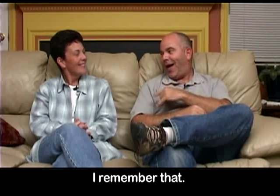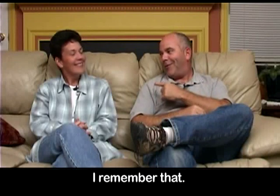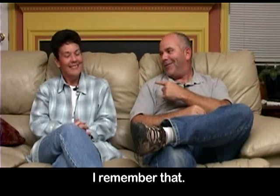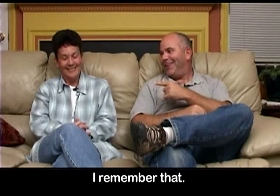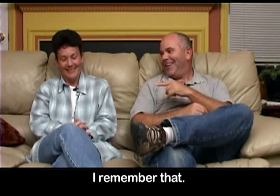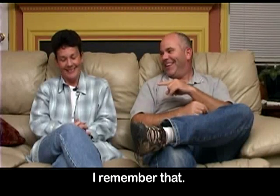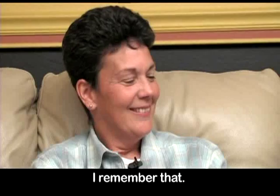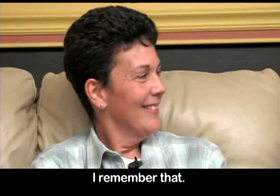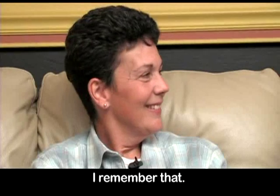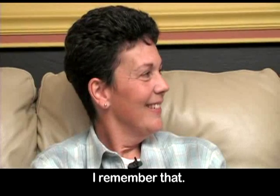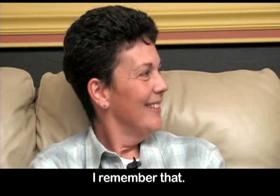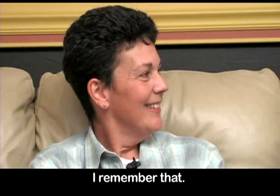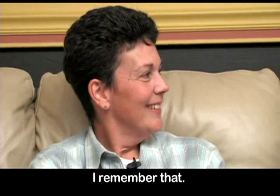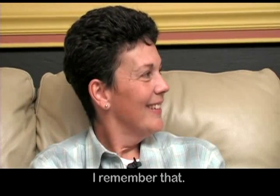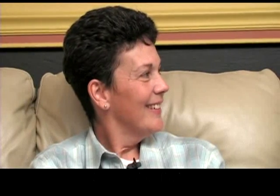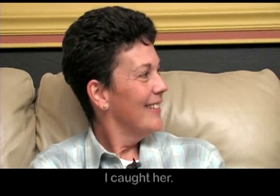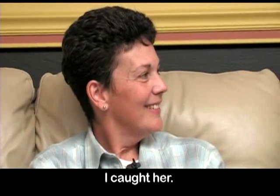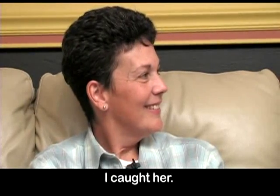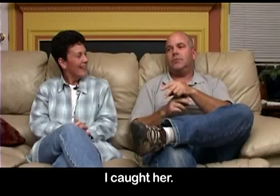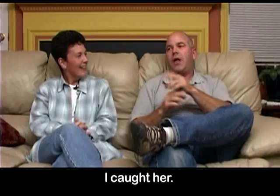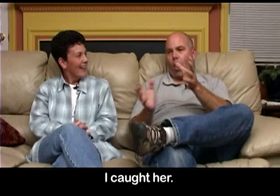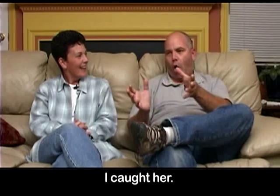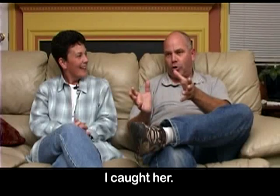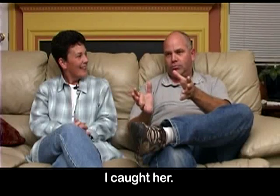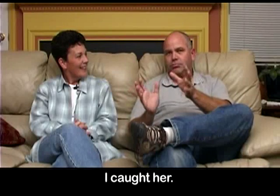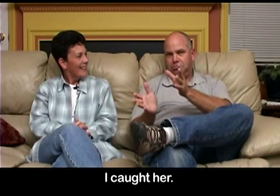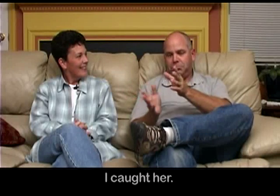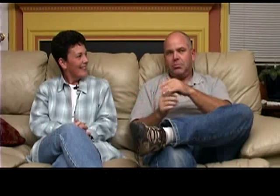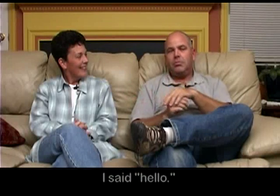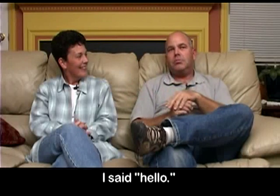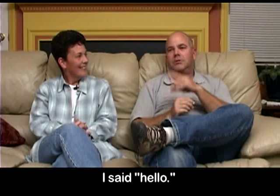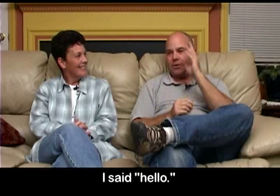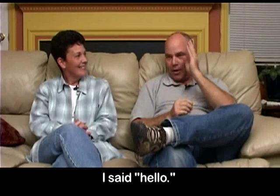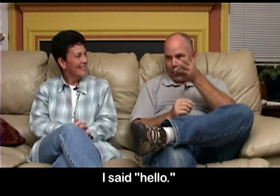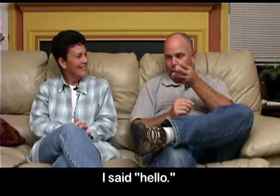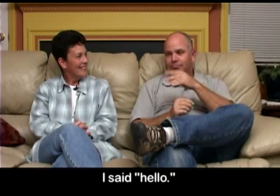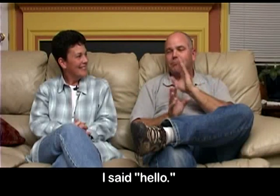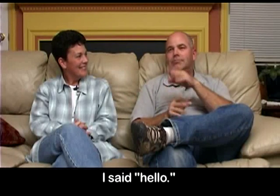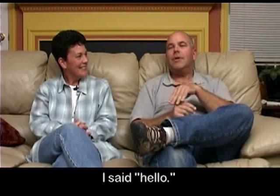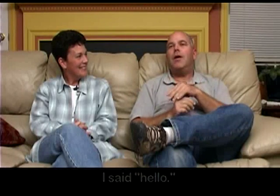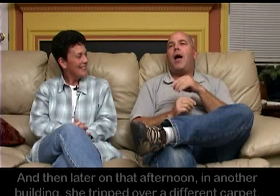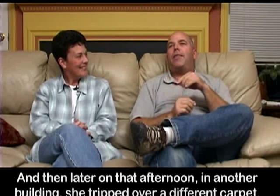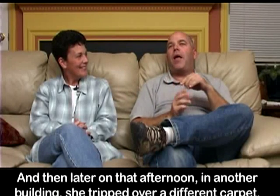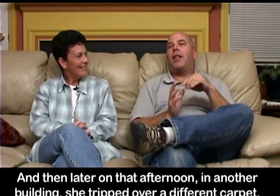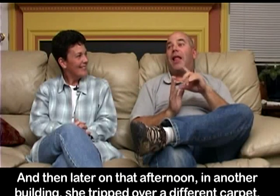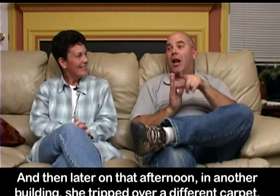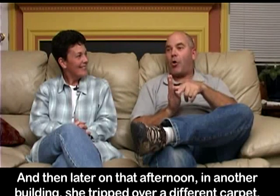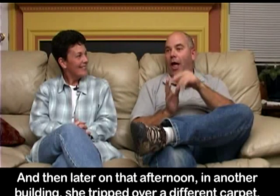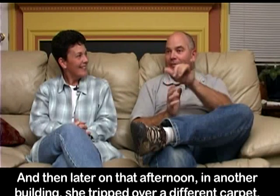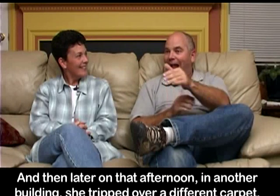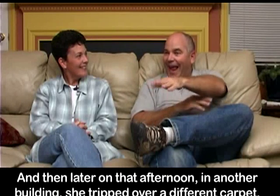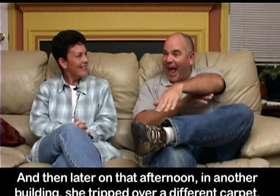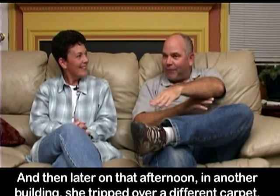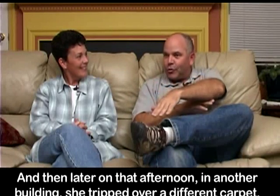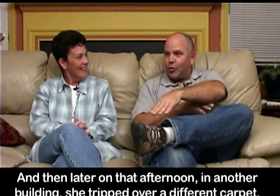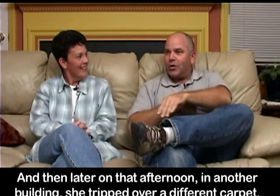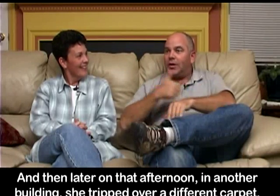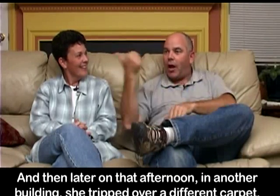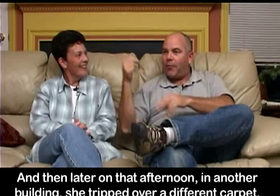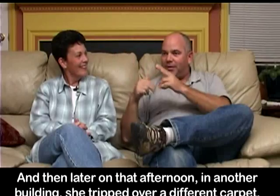one. I called her, I said, hello. and then later on that afternoon in another